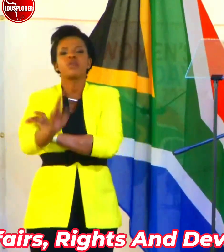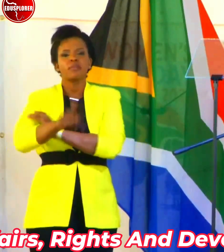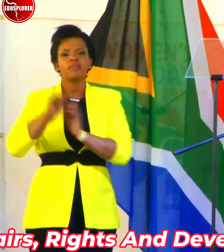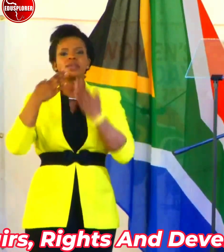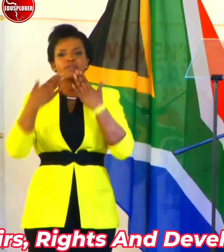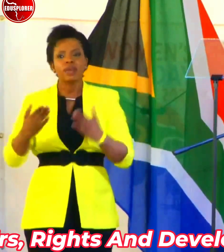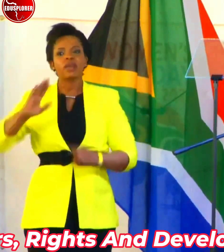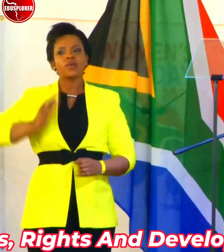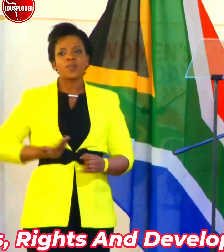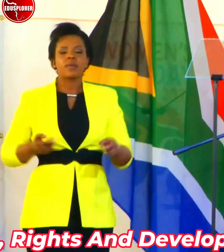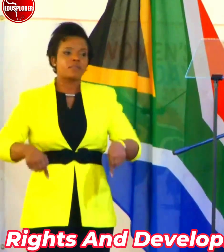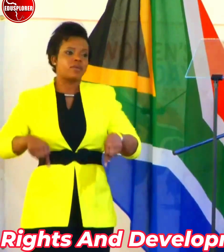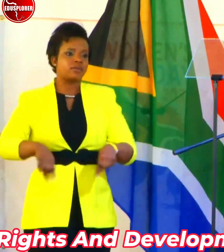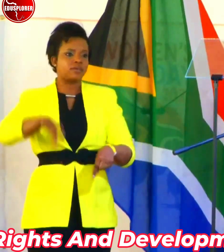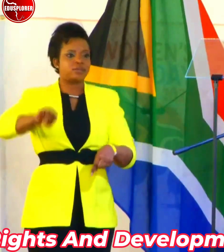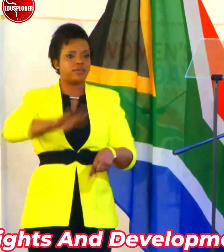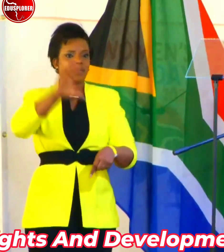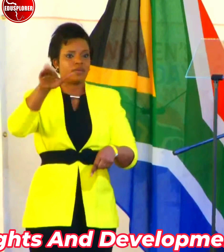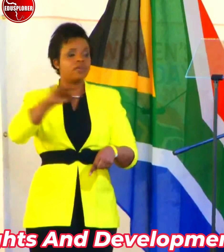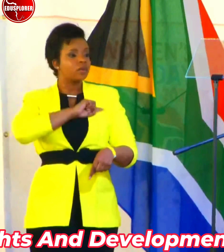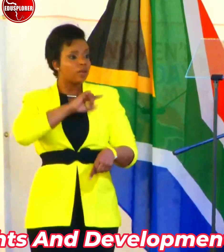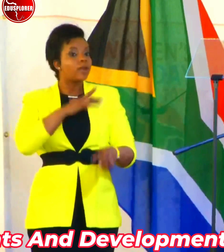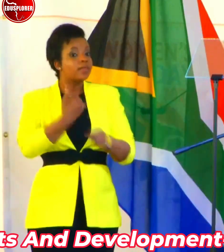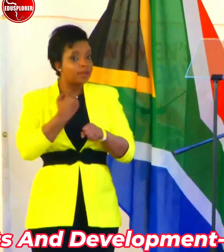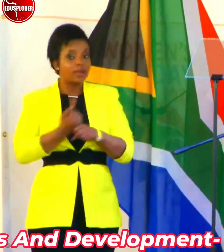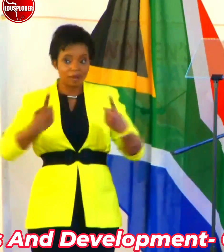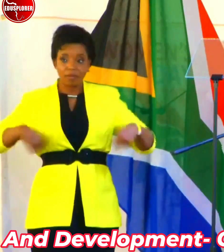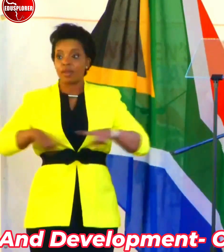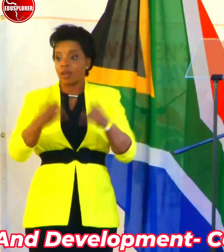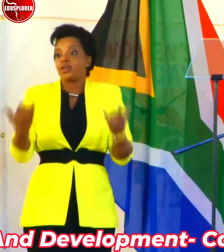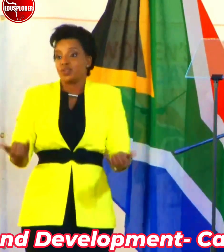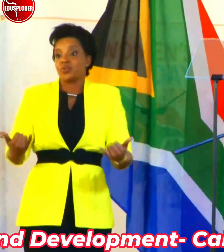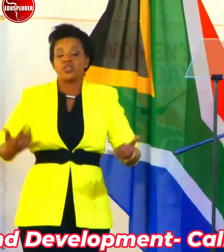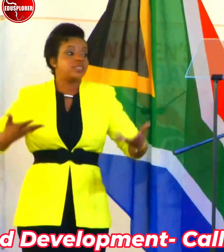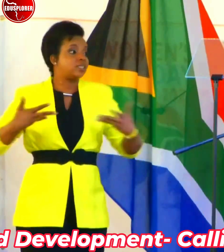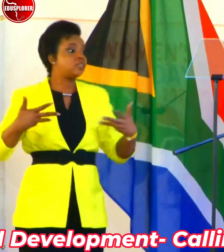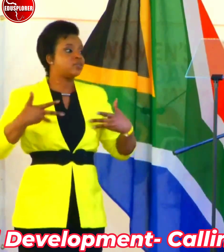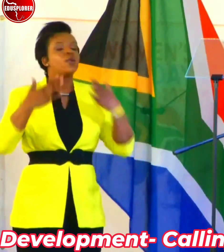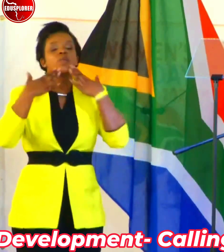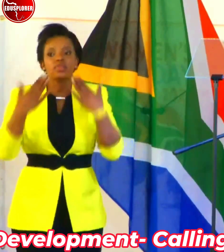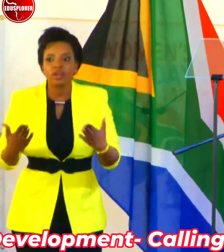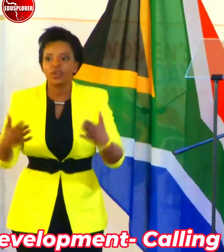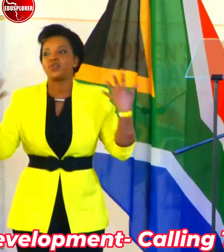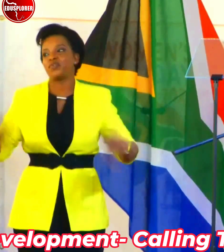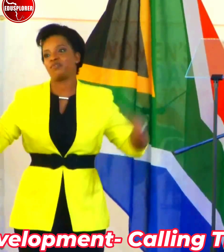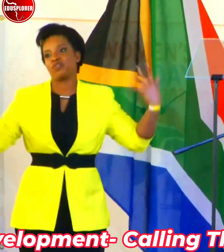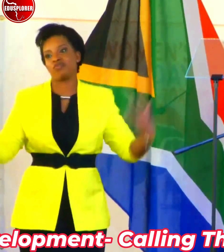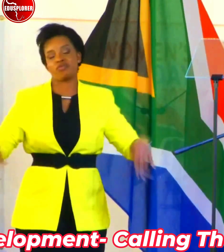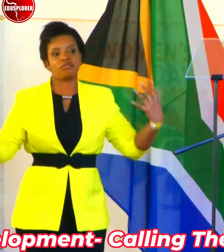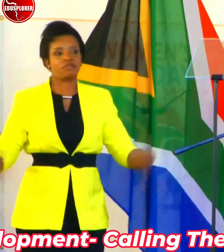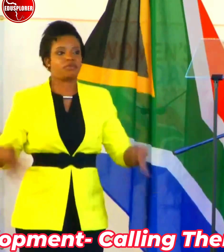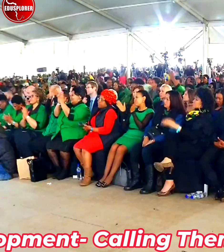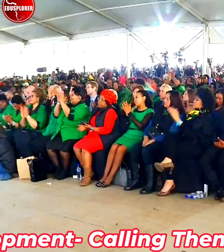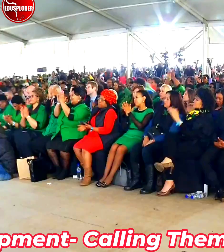our country for making us to be what we are today. We say thank you very much. Indeed, you